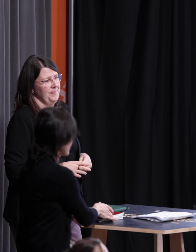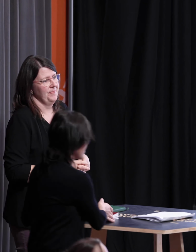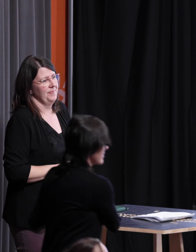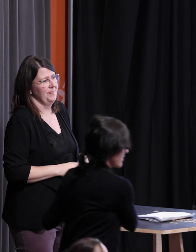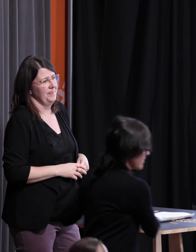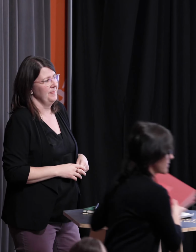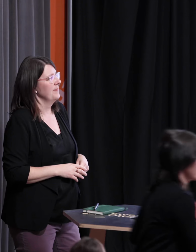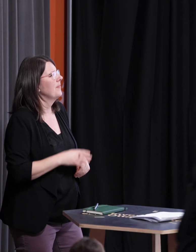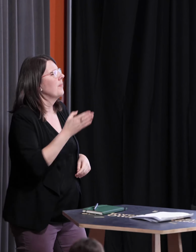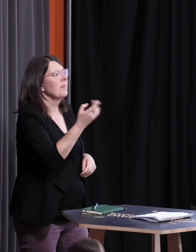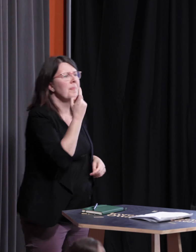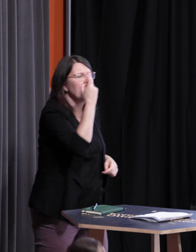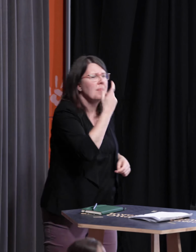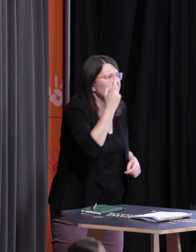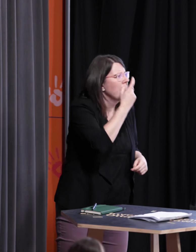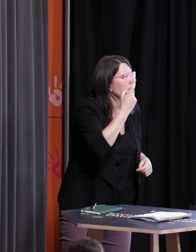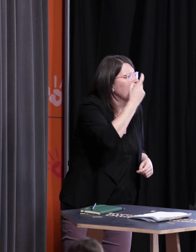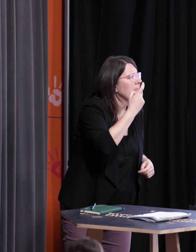So my question is, you know, we